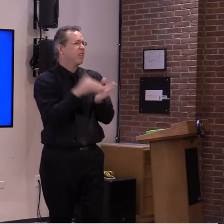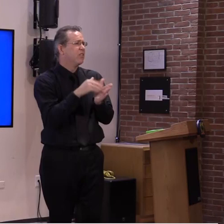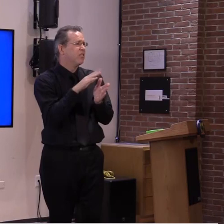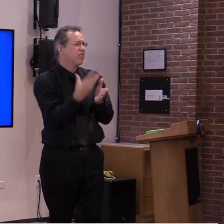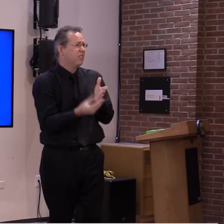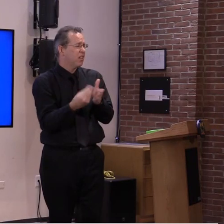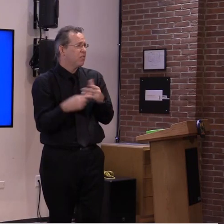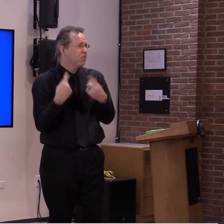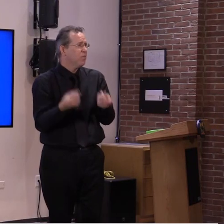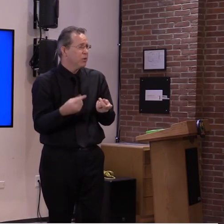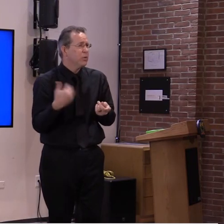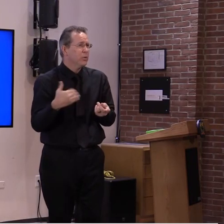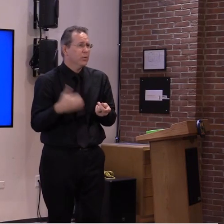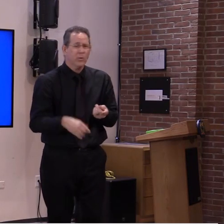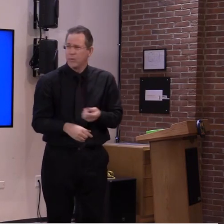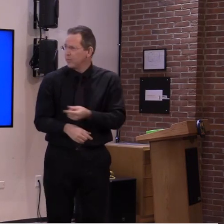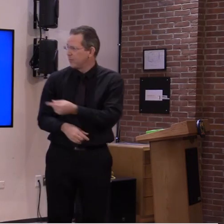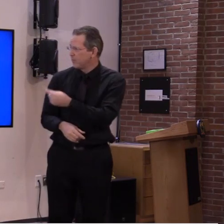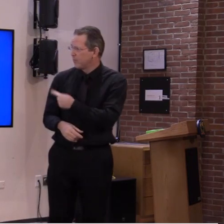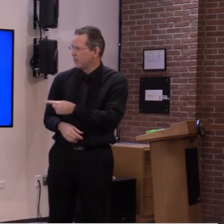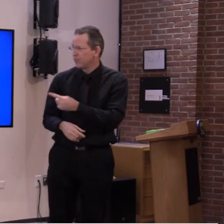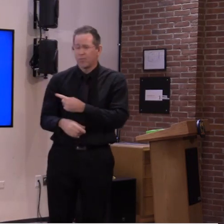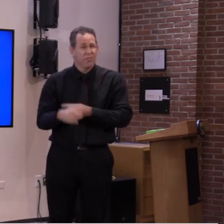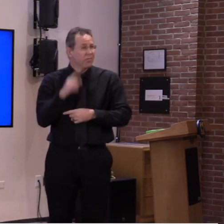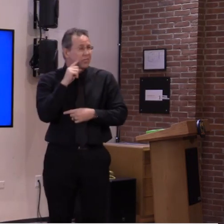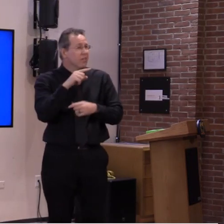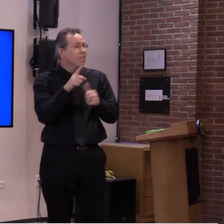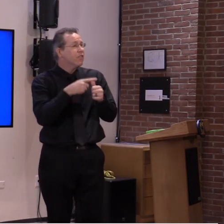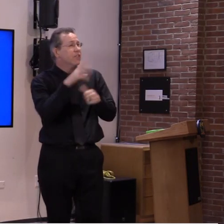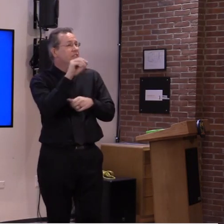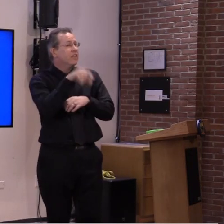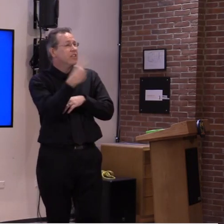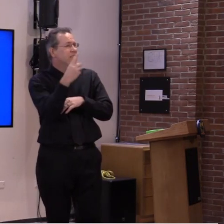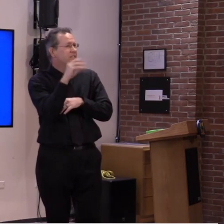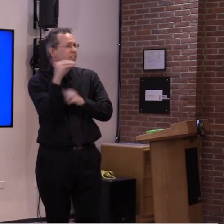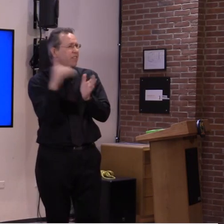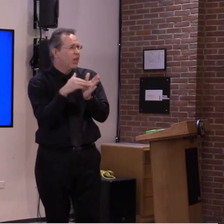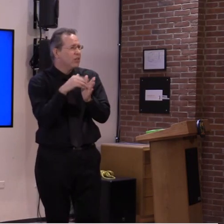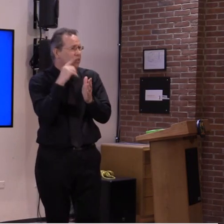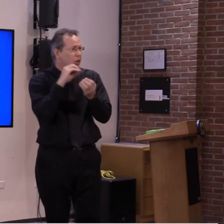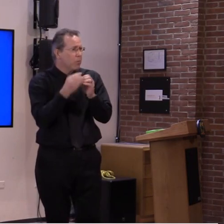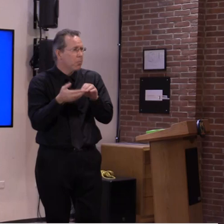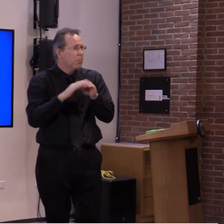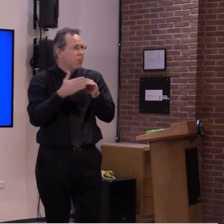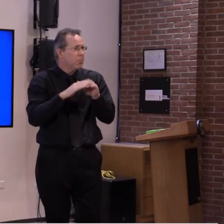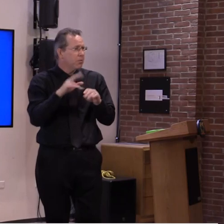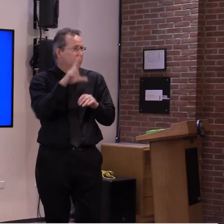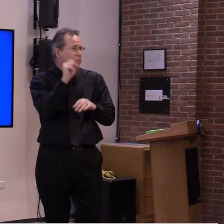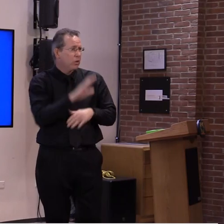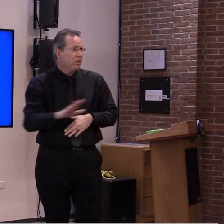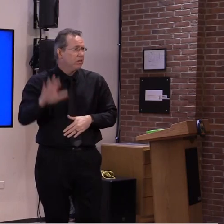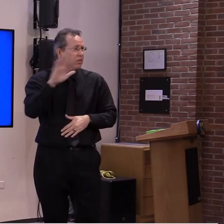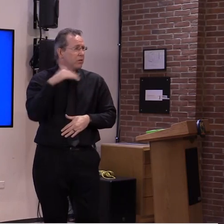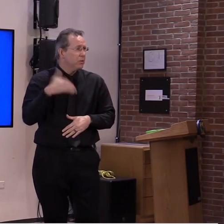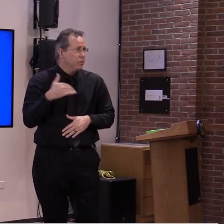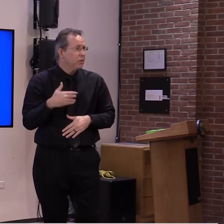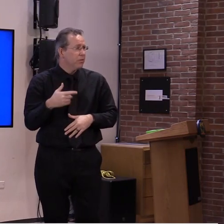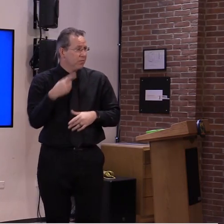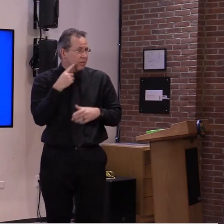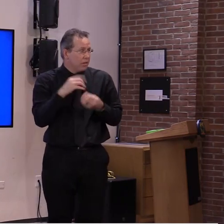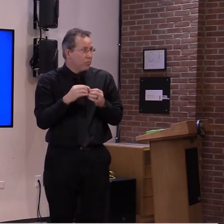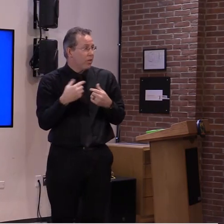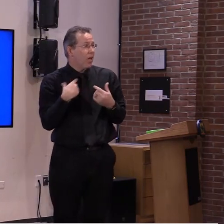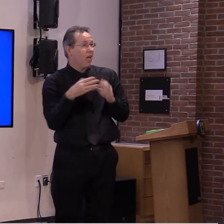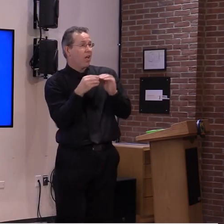virus. Americans are also dying more often, as we've lost an additional 50,000 citizens in just the